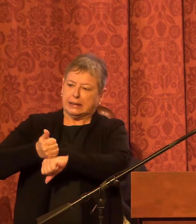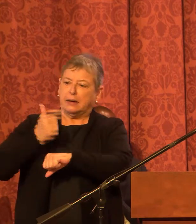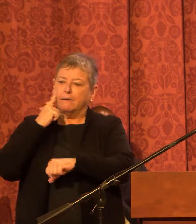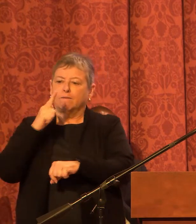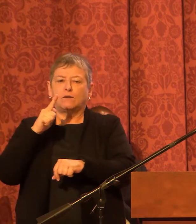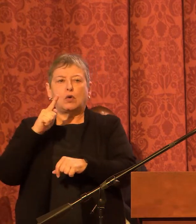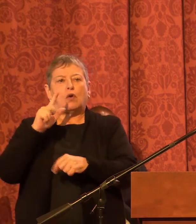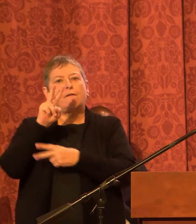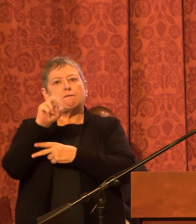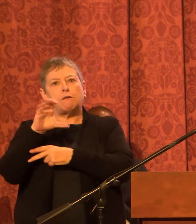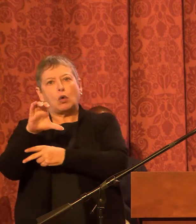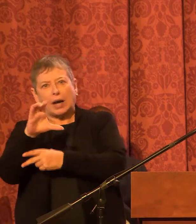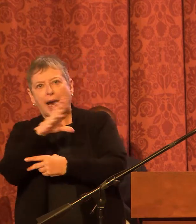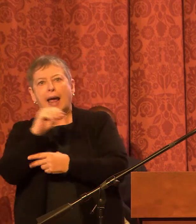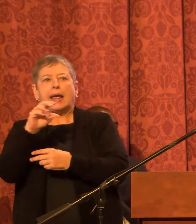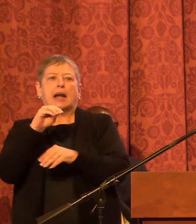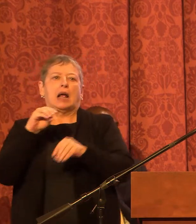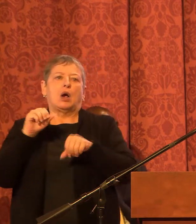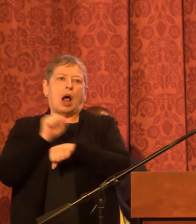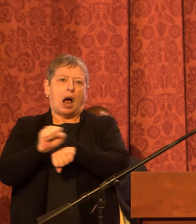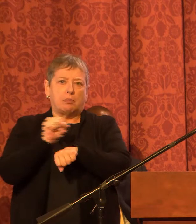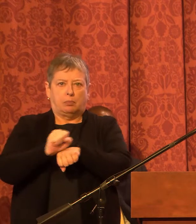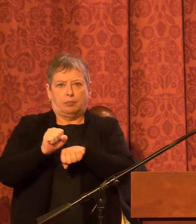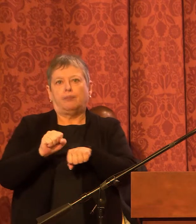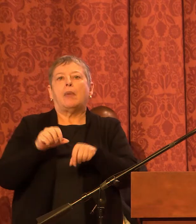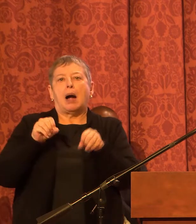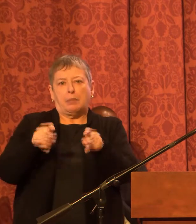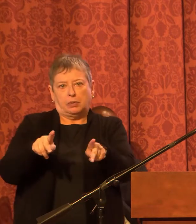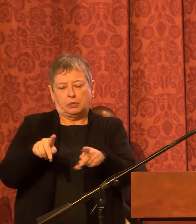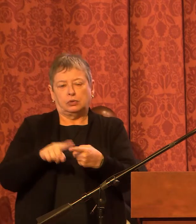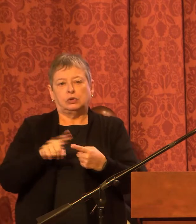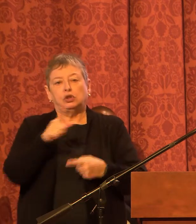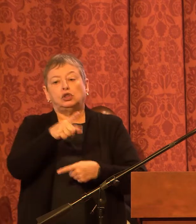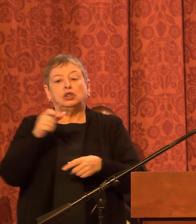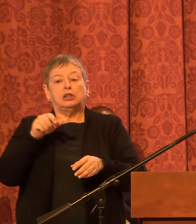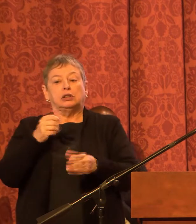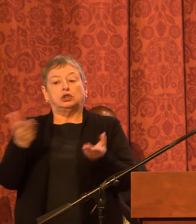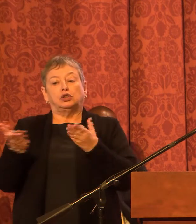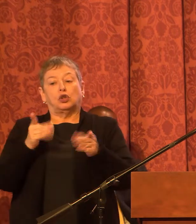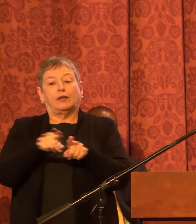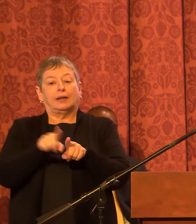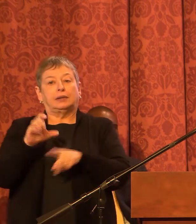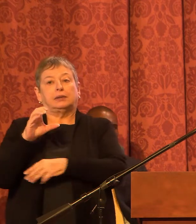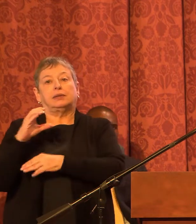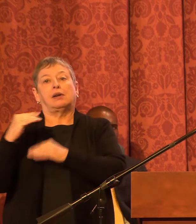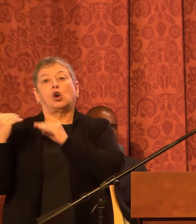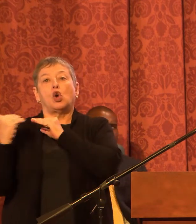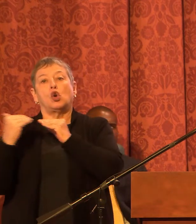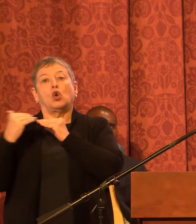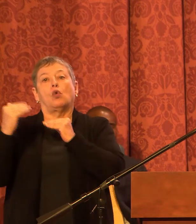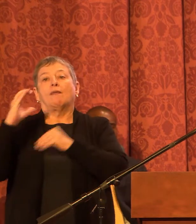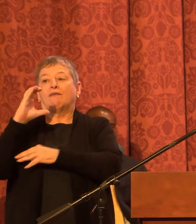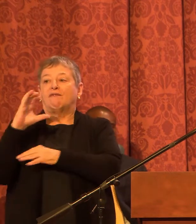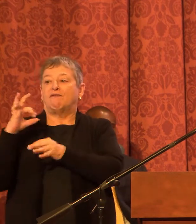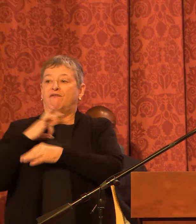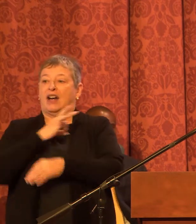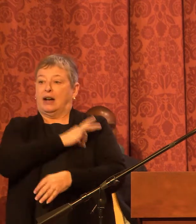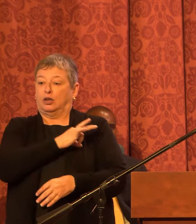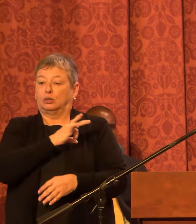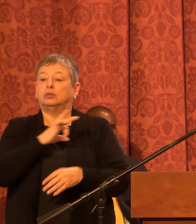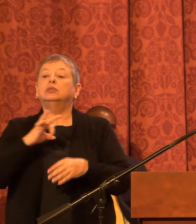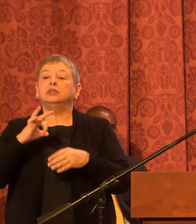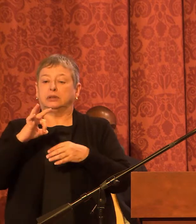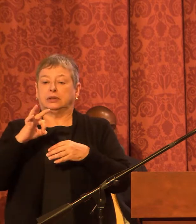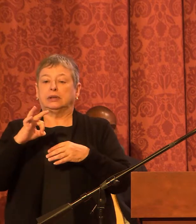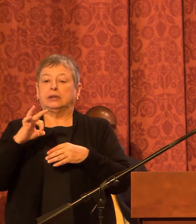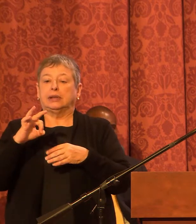opportunities. Dr. Beckers also serves as co-faculty advisor for Southeastern's Student